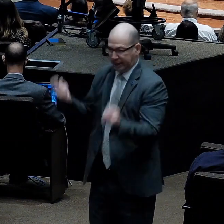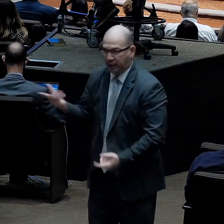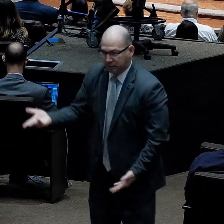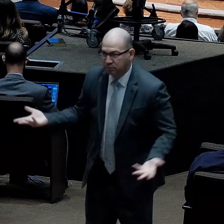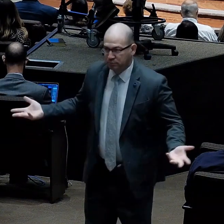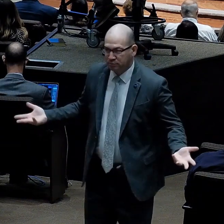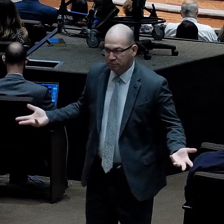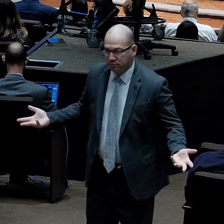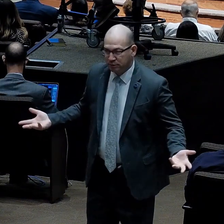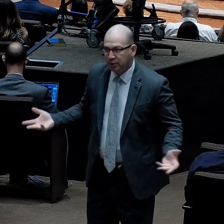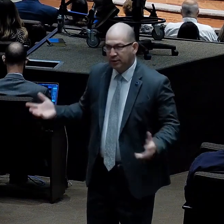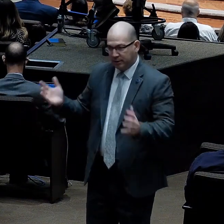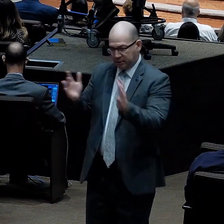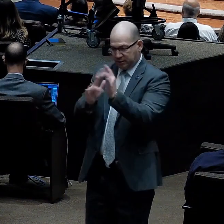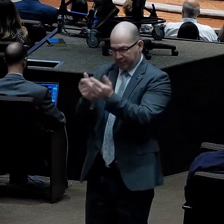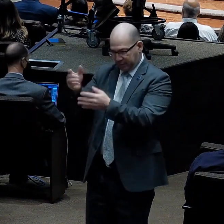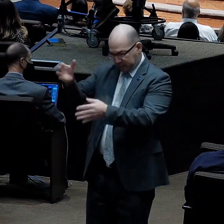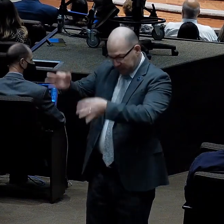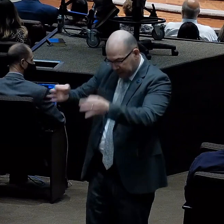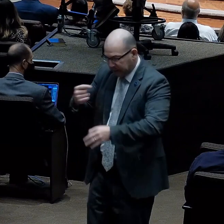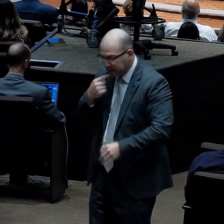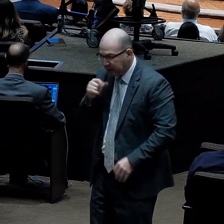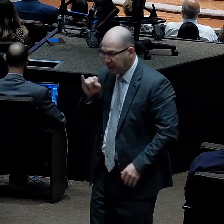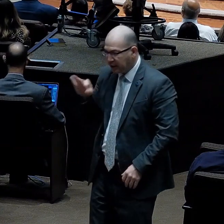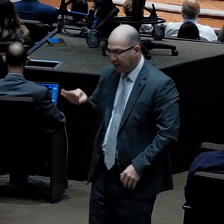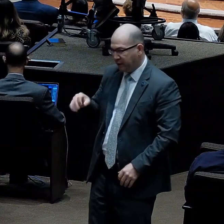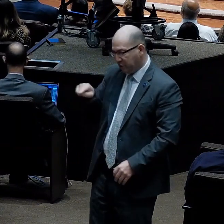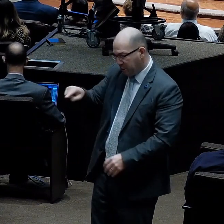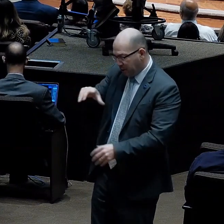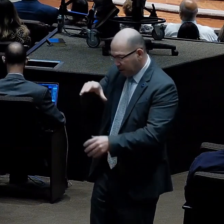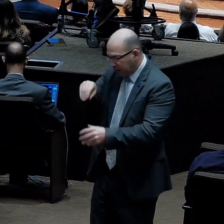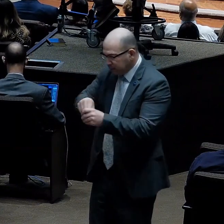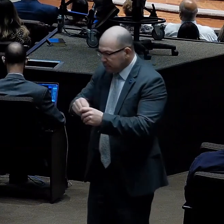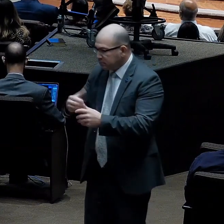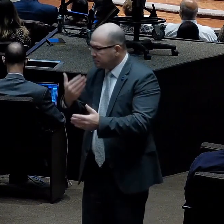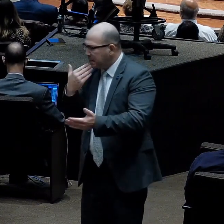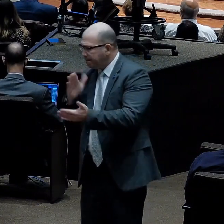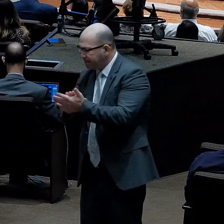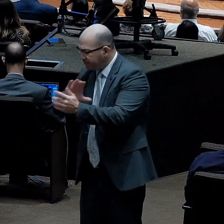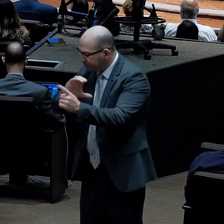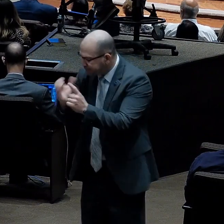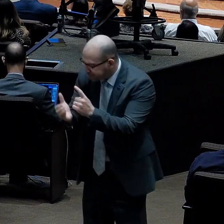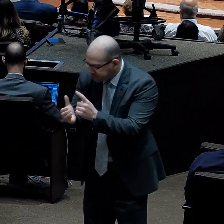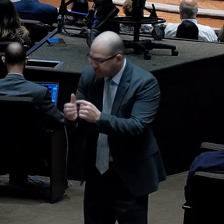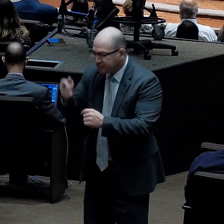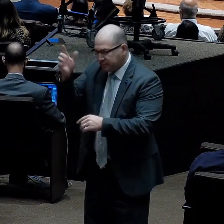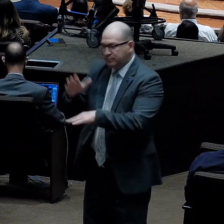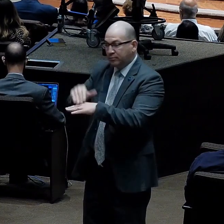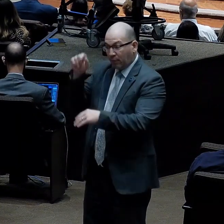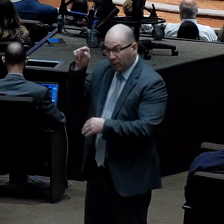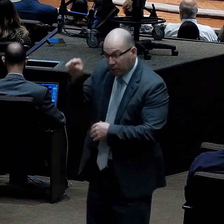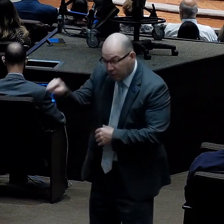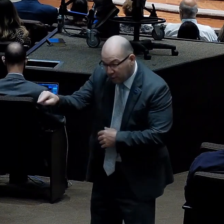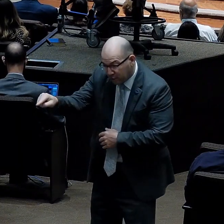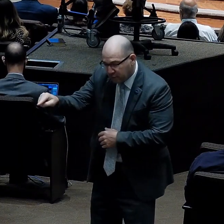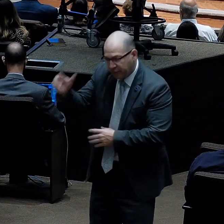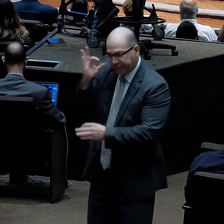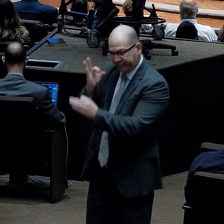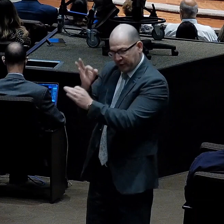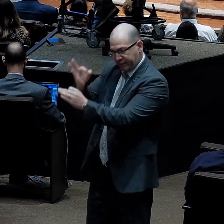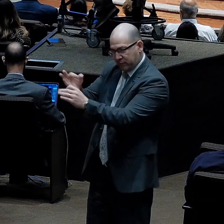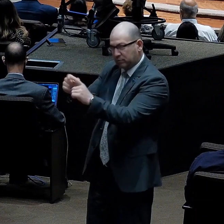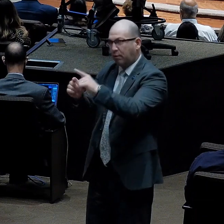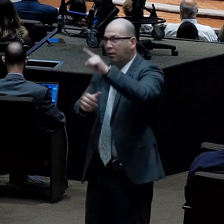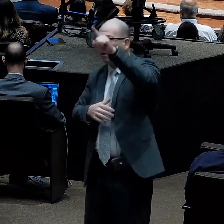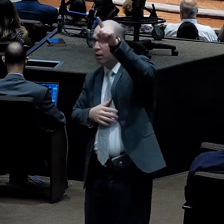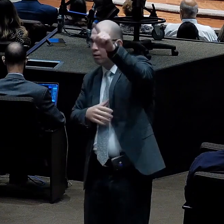justice says that even when you're in a corrupt and unfair society, God will call upon you to be faithful to him as an